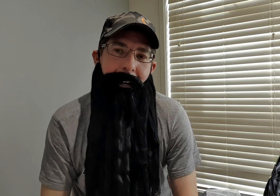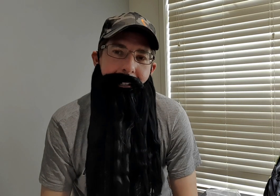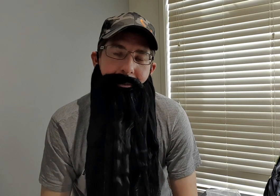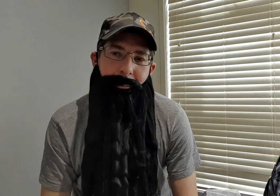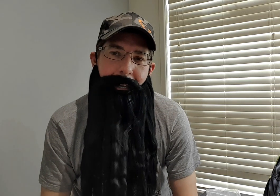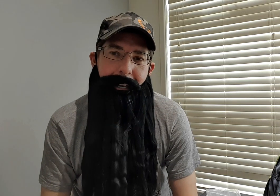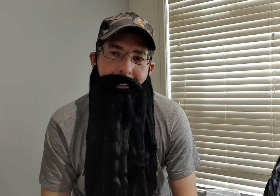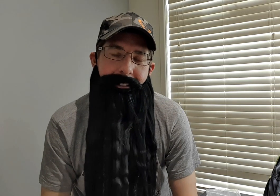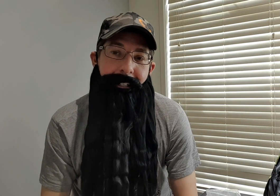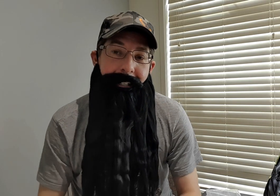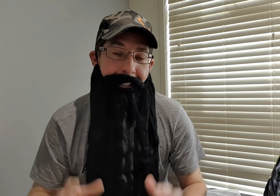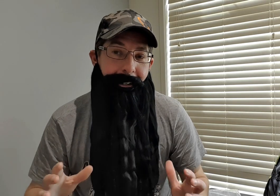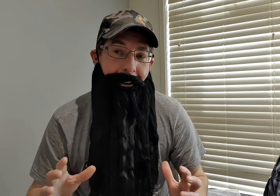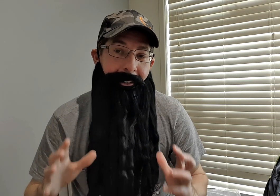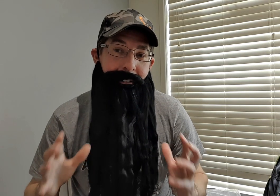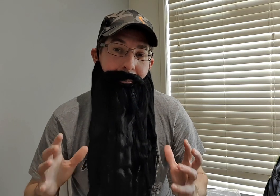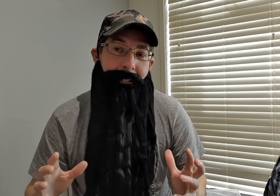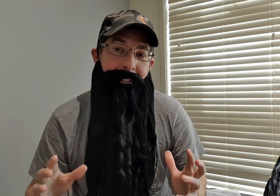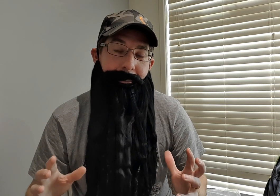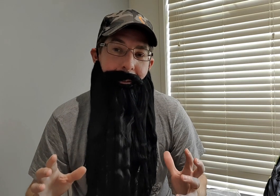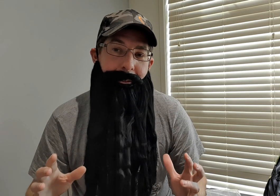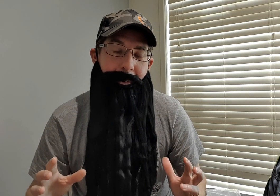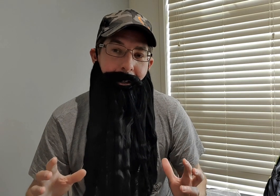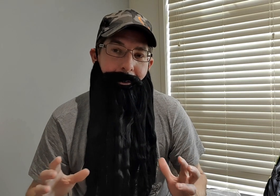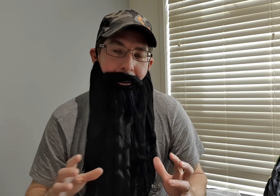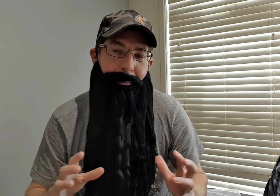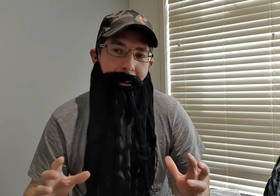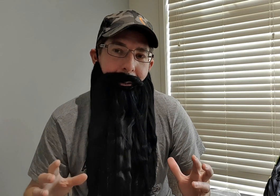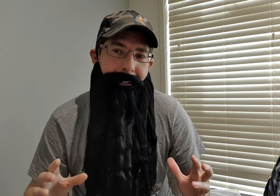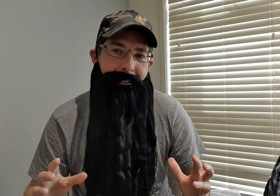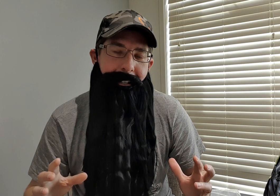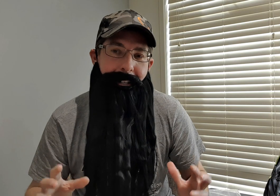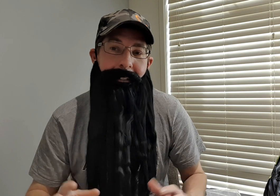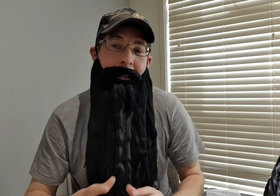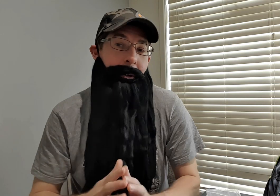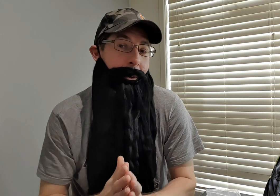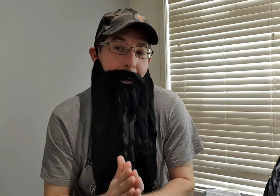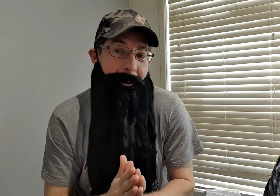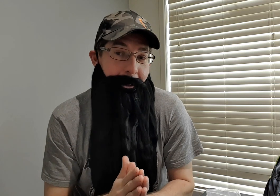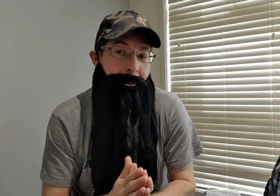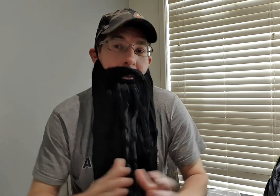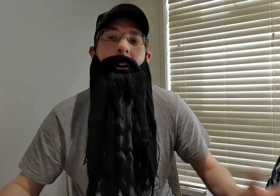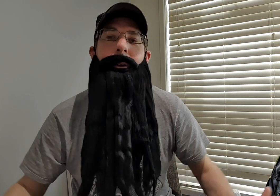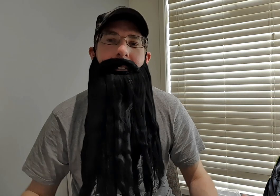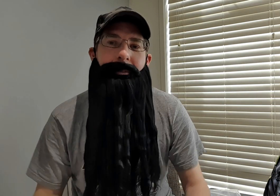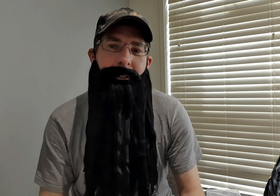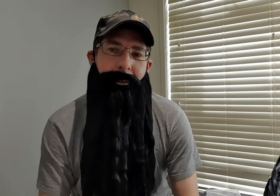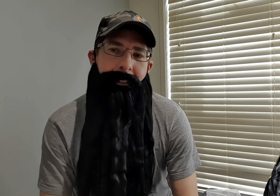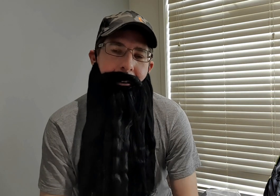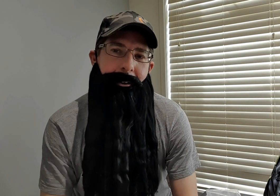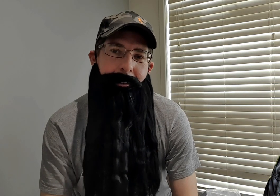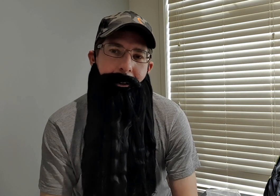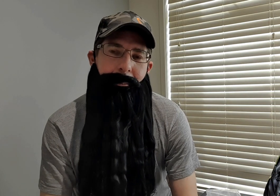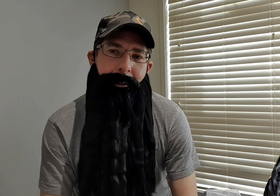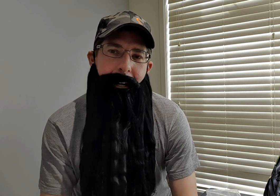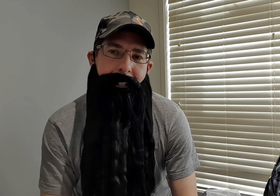5 kilometer radius from your house. Now I know that's a pretty tough pill to swallow for a lot of Melburnians out there who will have nowhere to fish within